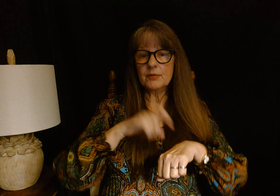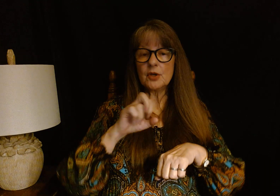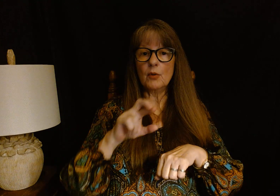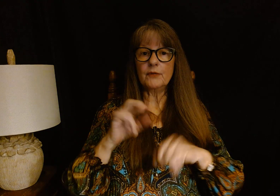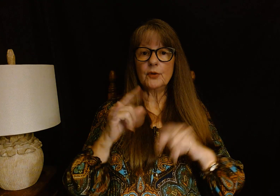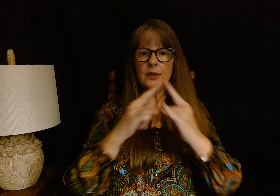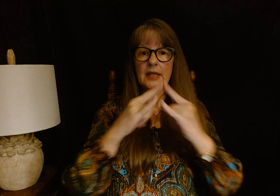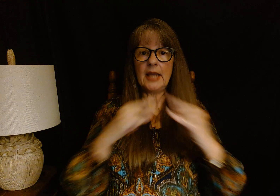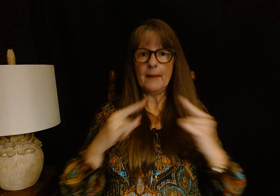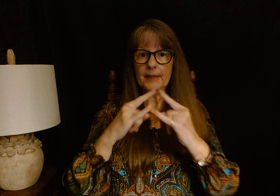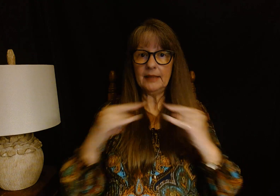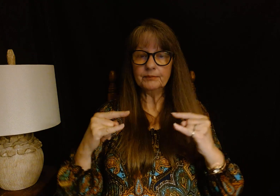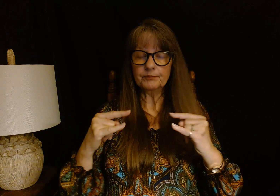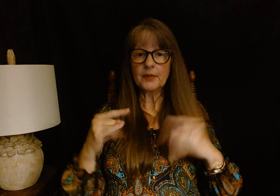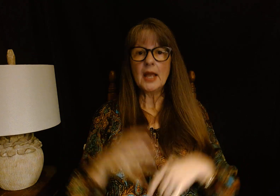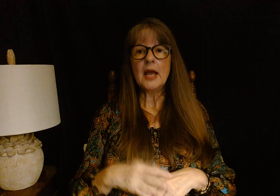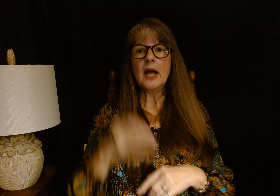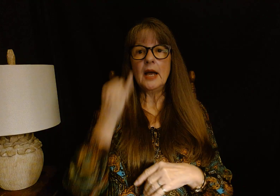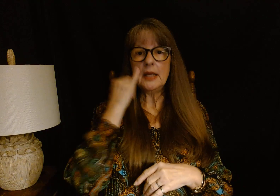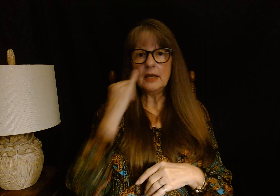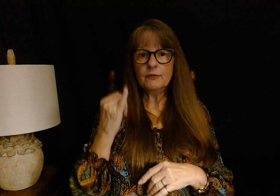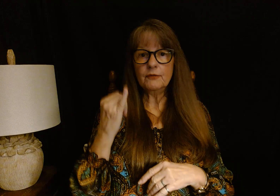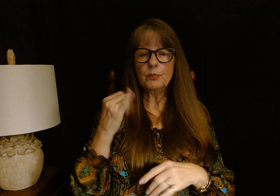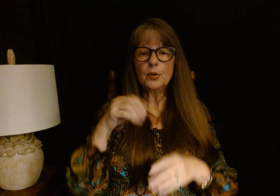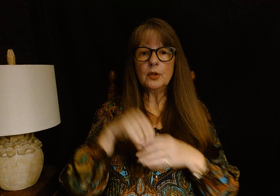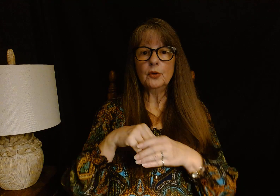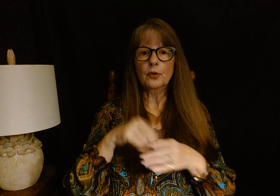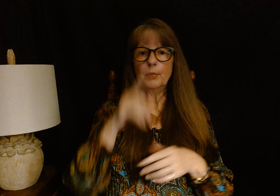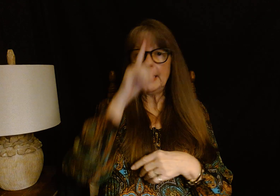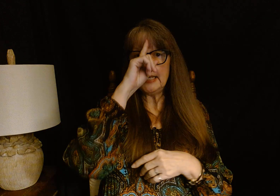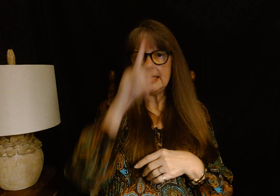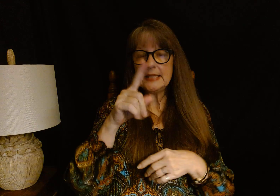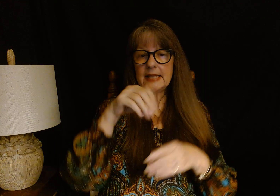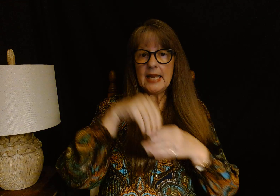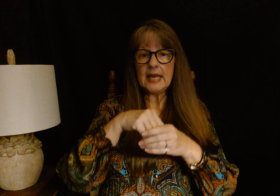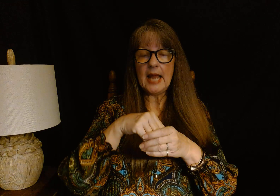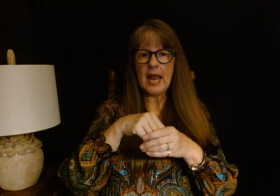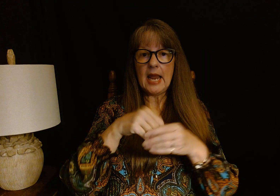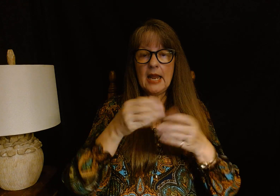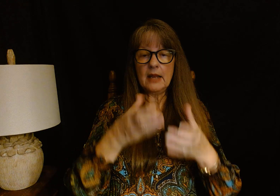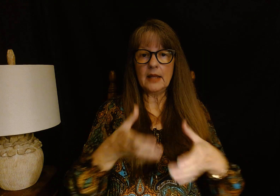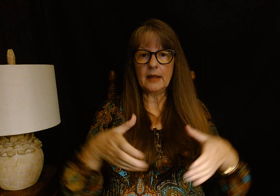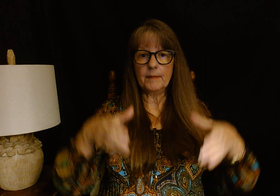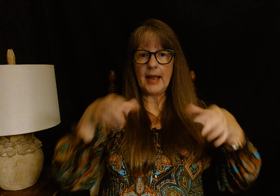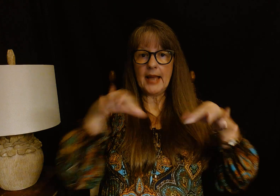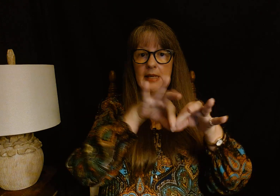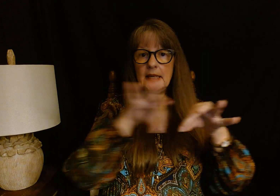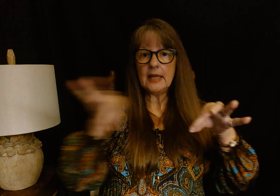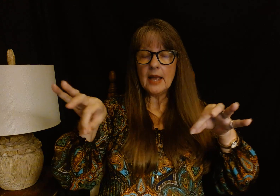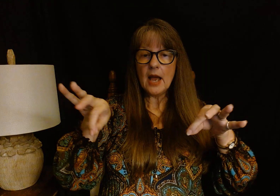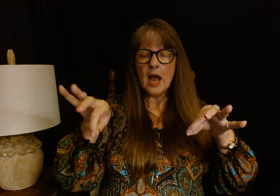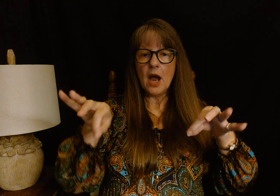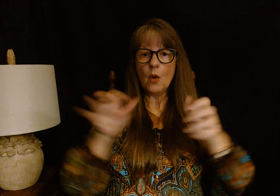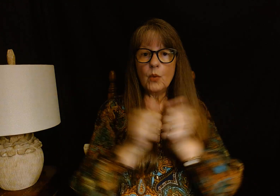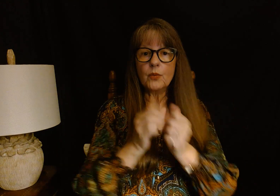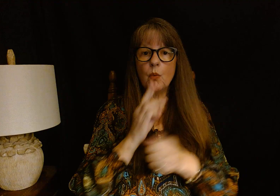so if you're camping, if you put your pennies in a baggie with